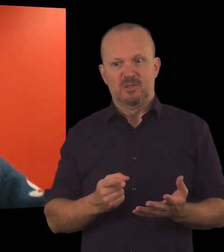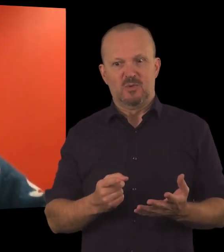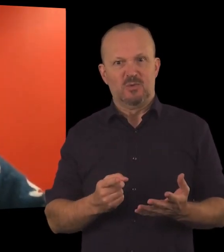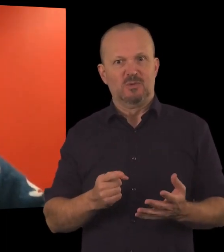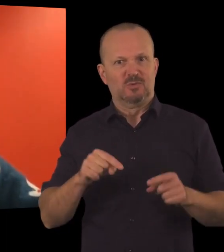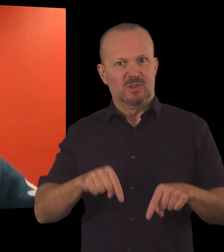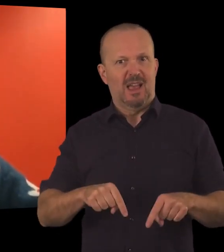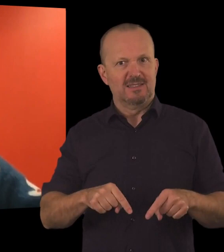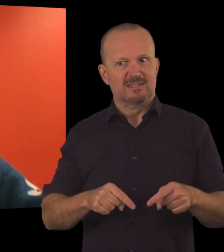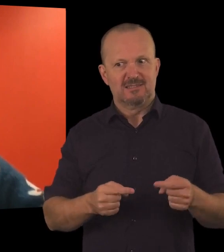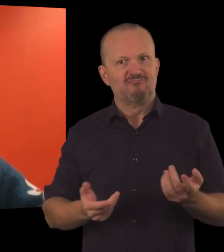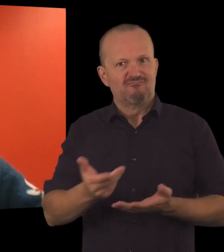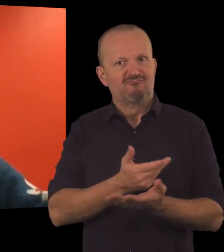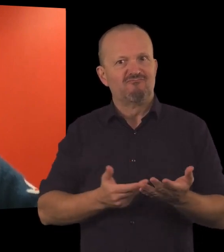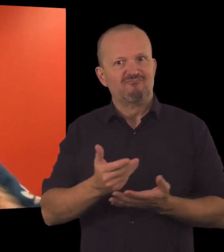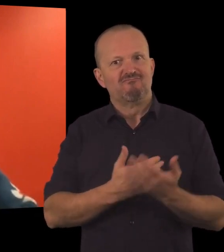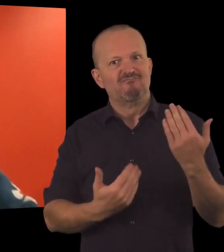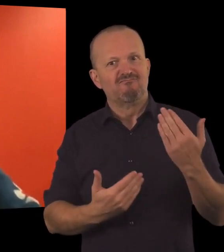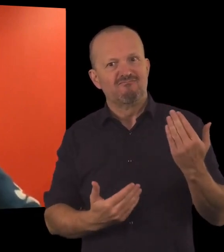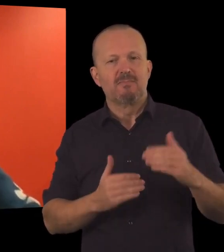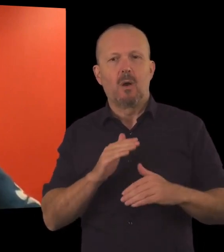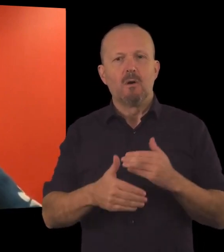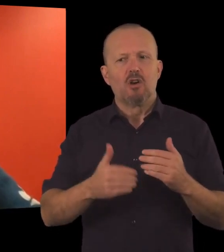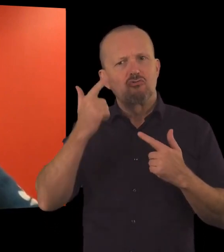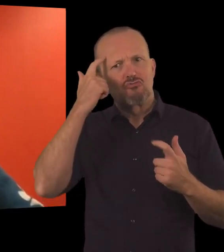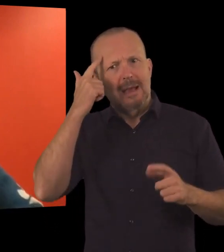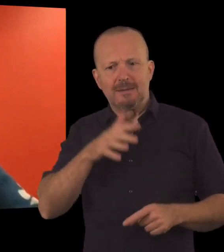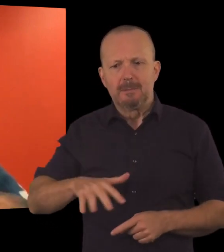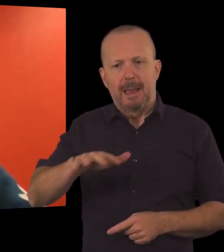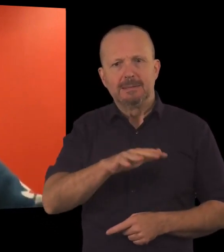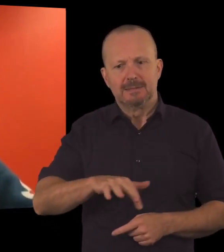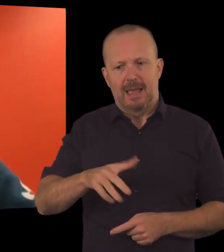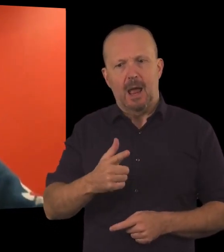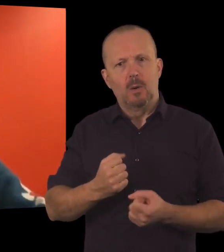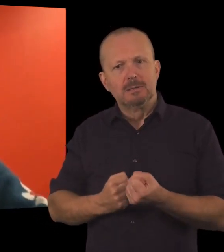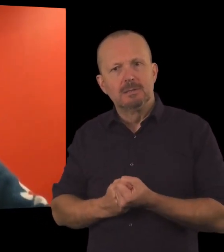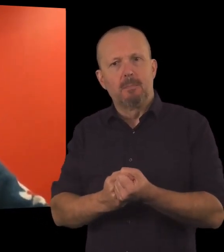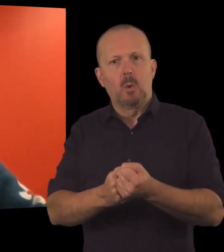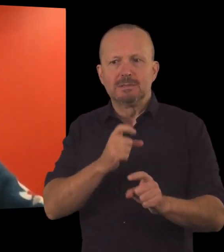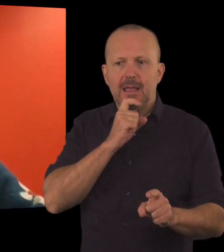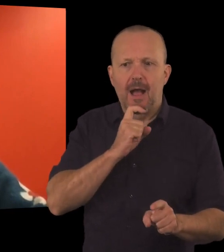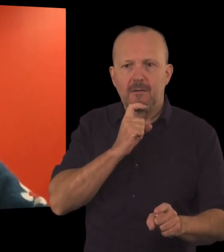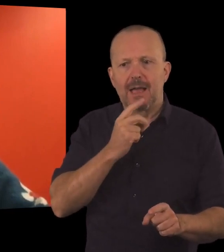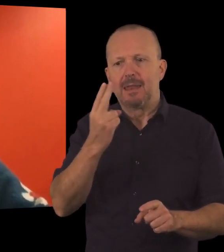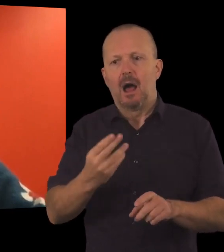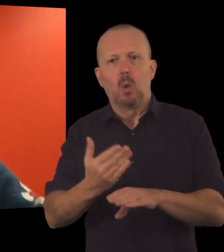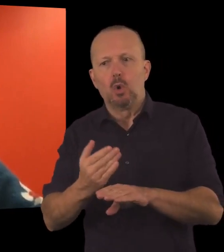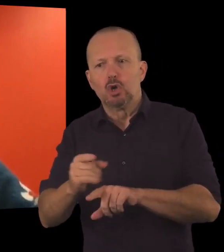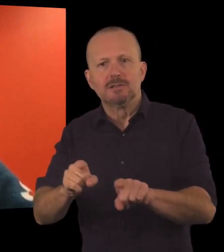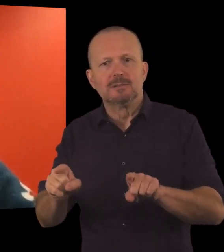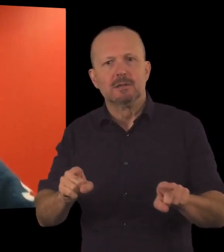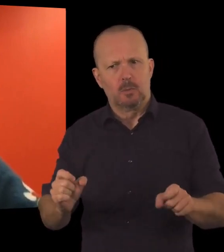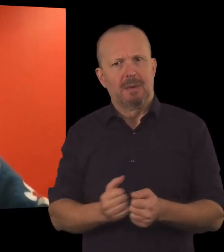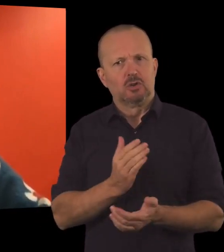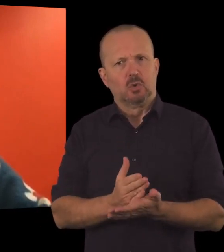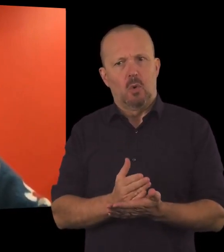in to today's discussion around how creative spaces can support staff and art